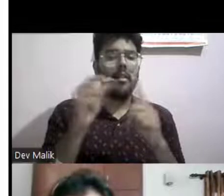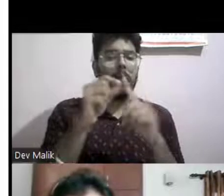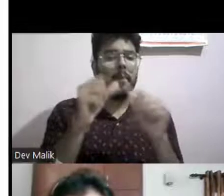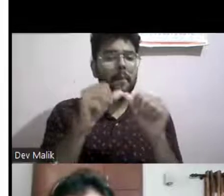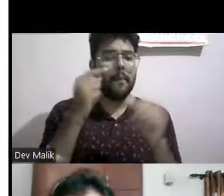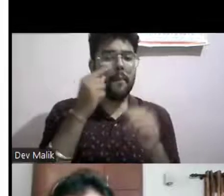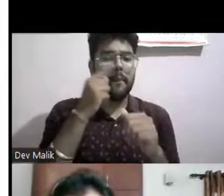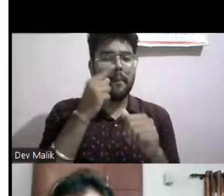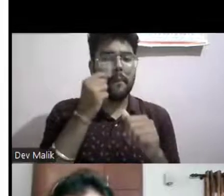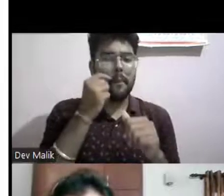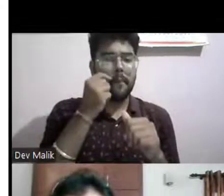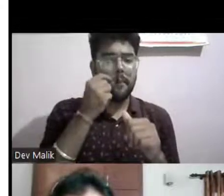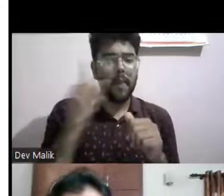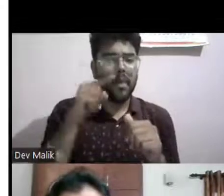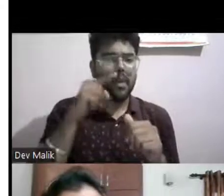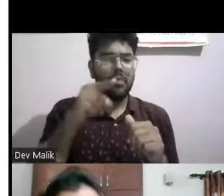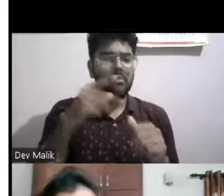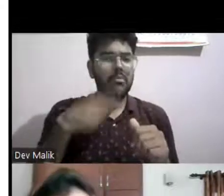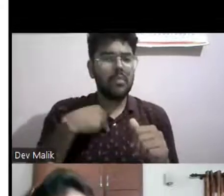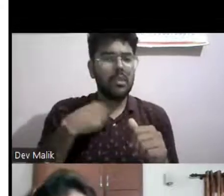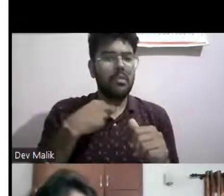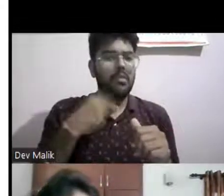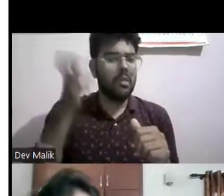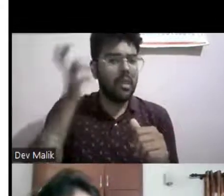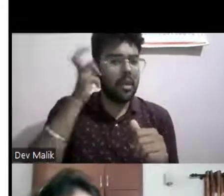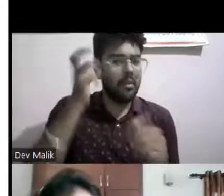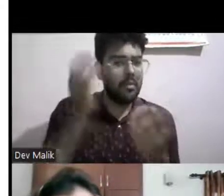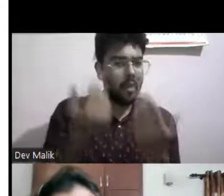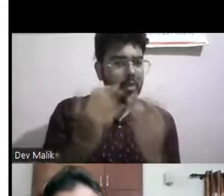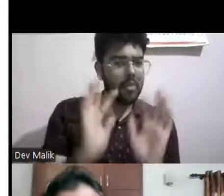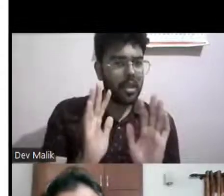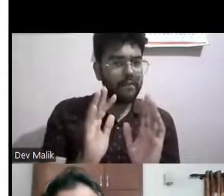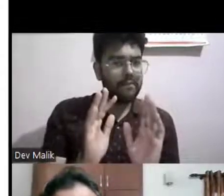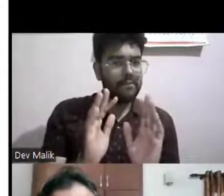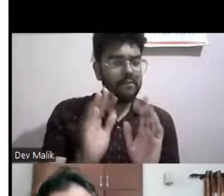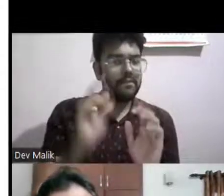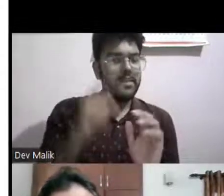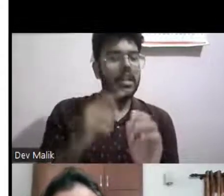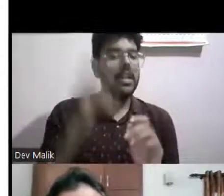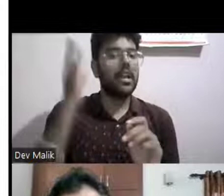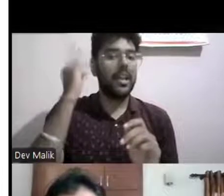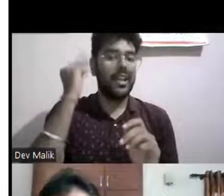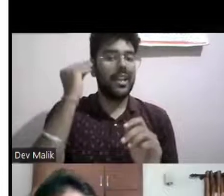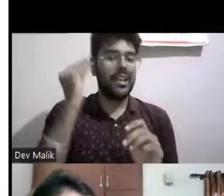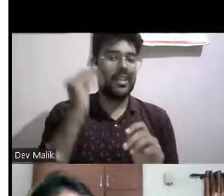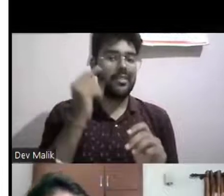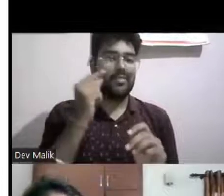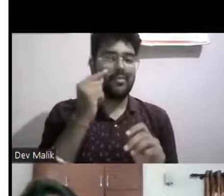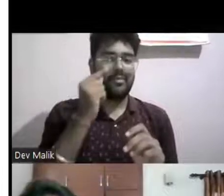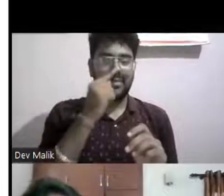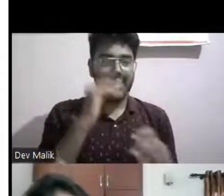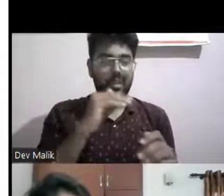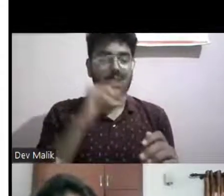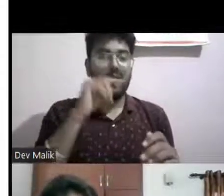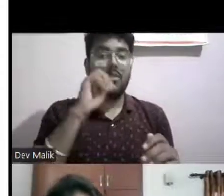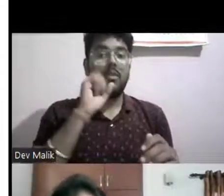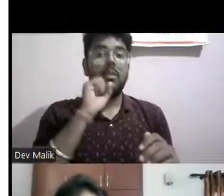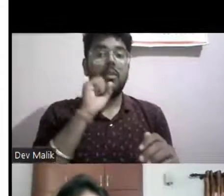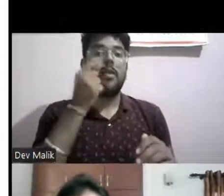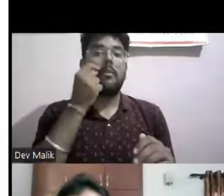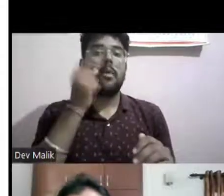me? She is a hearing daughter, and this is something that she is requesting. She is asking her